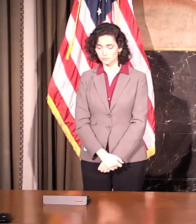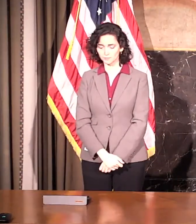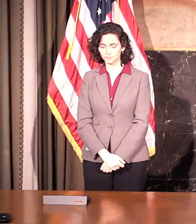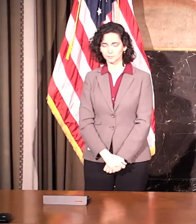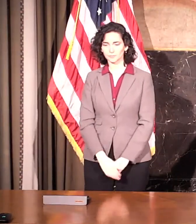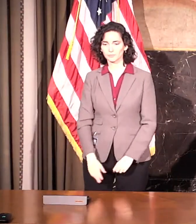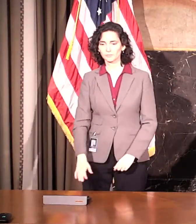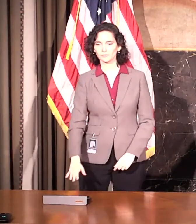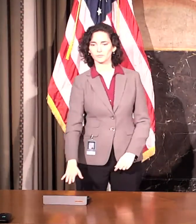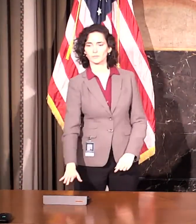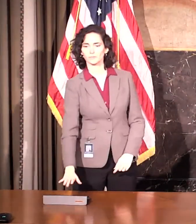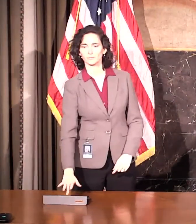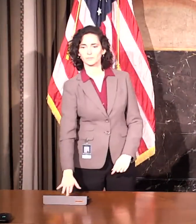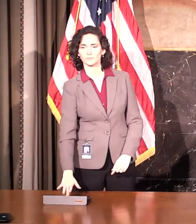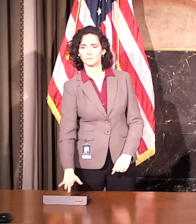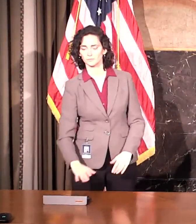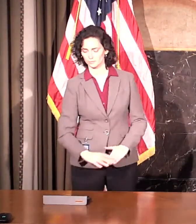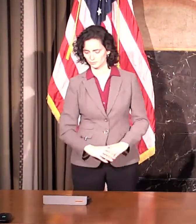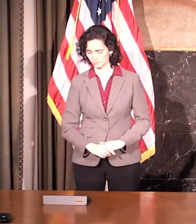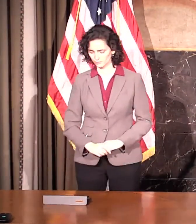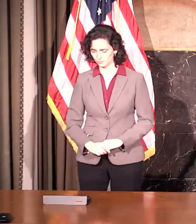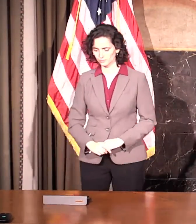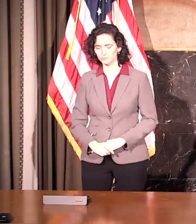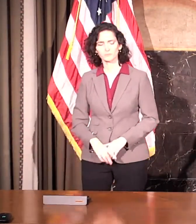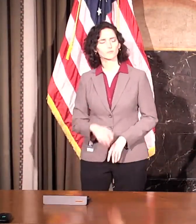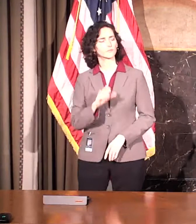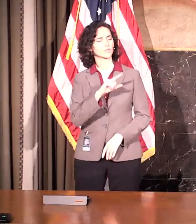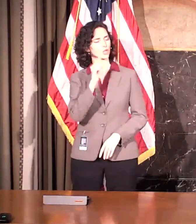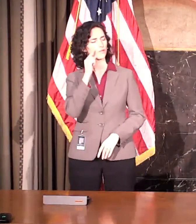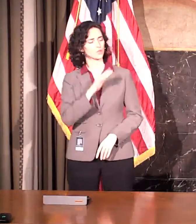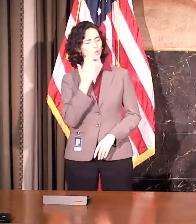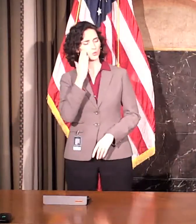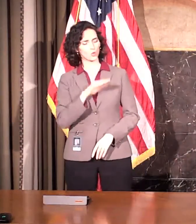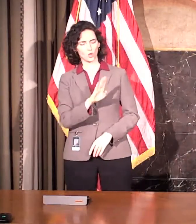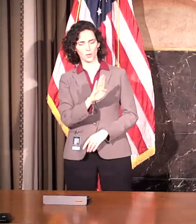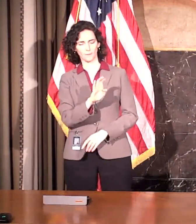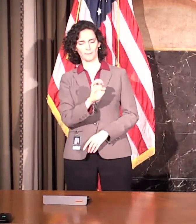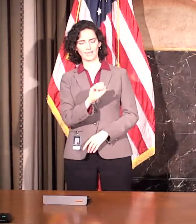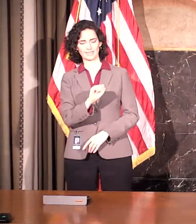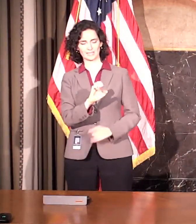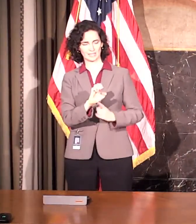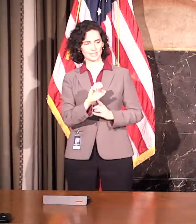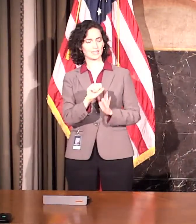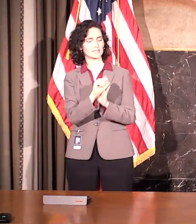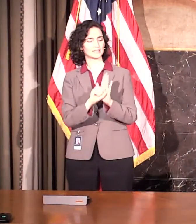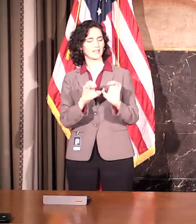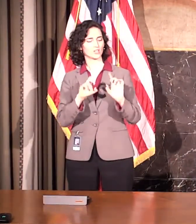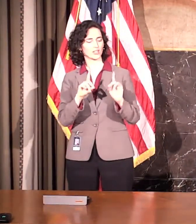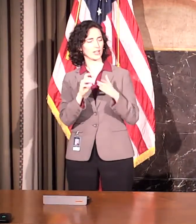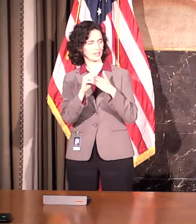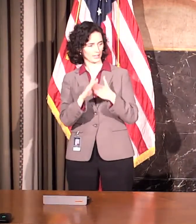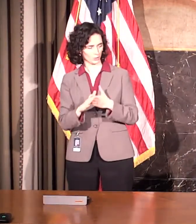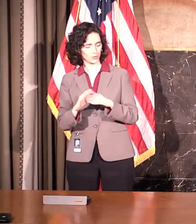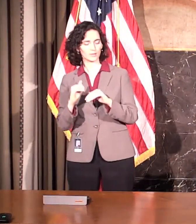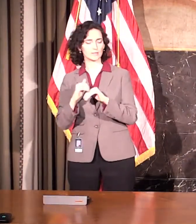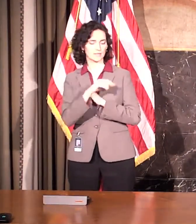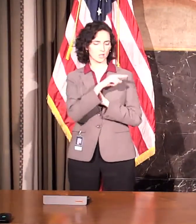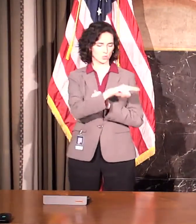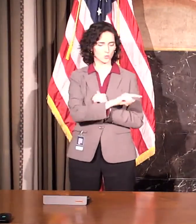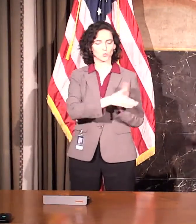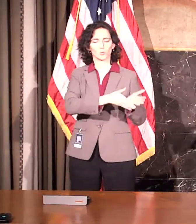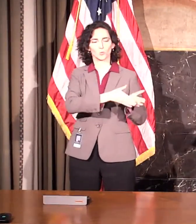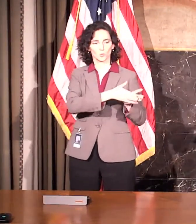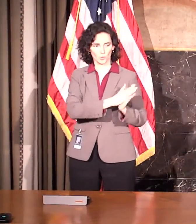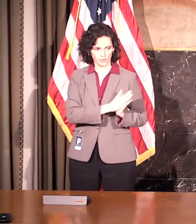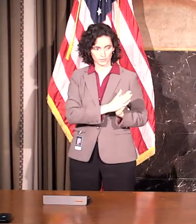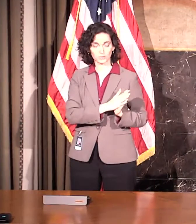yes. Governor, we know Bessie, our state education leaders, sent you a request that teachers